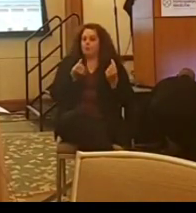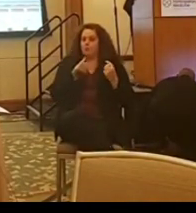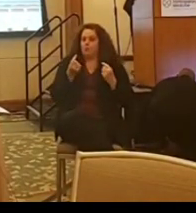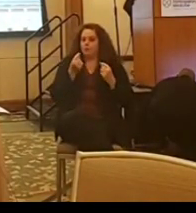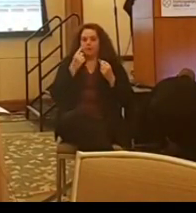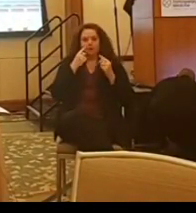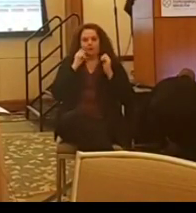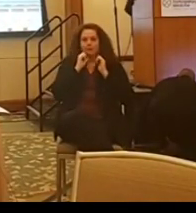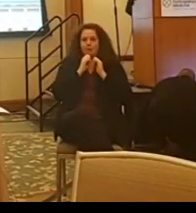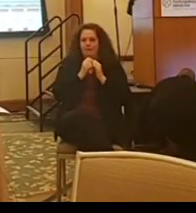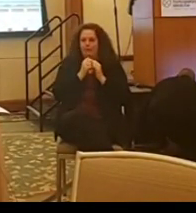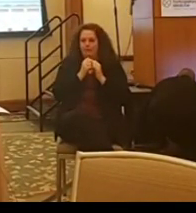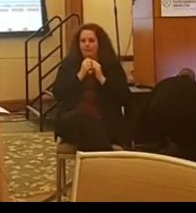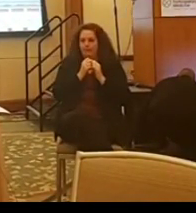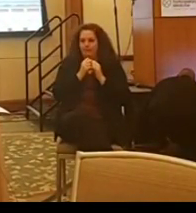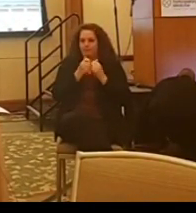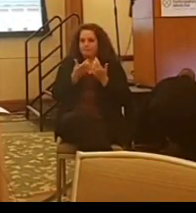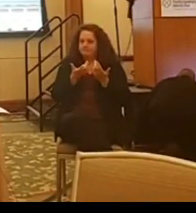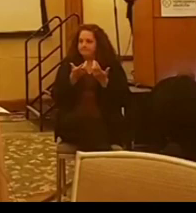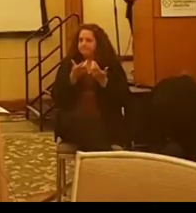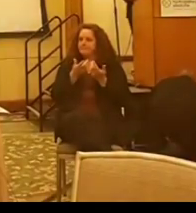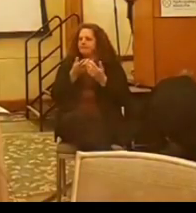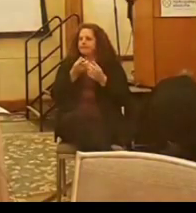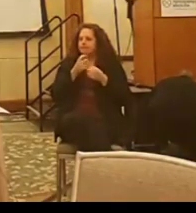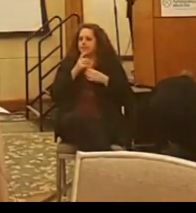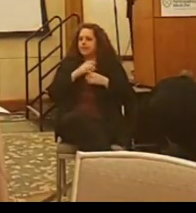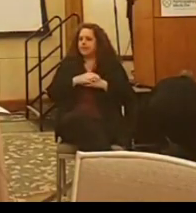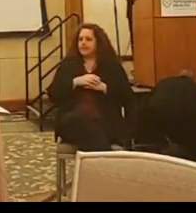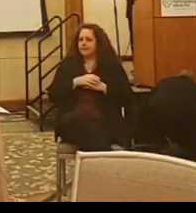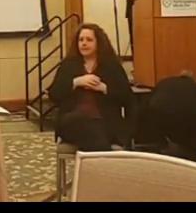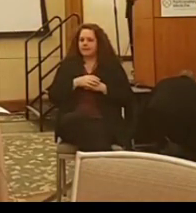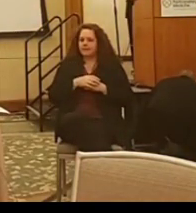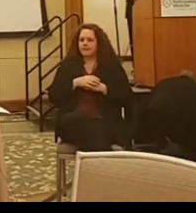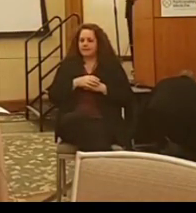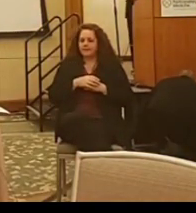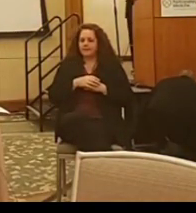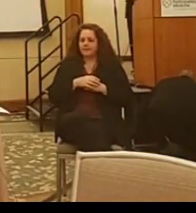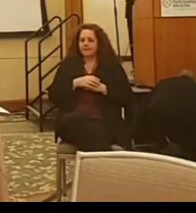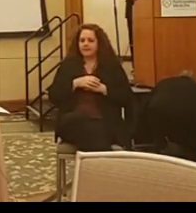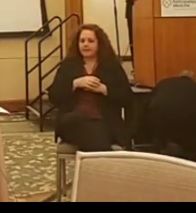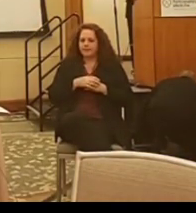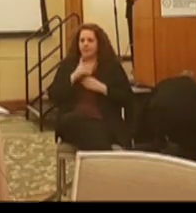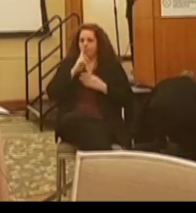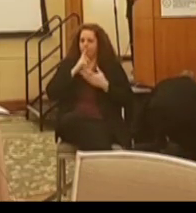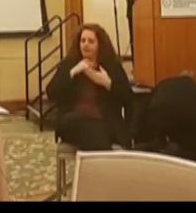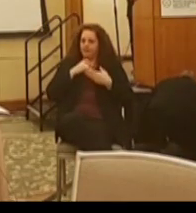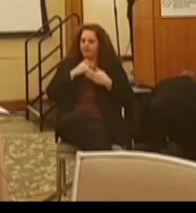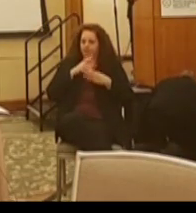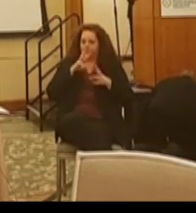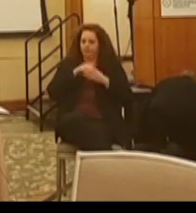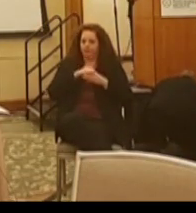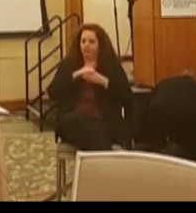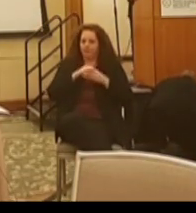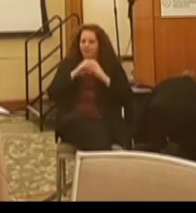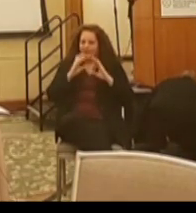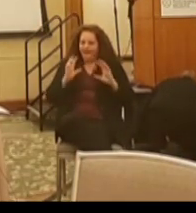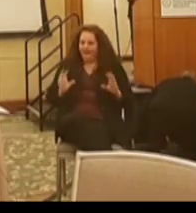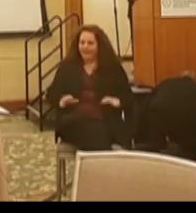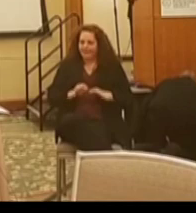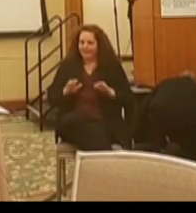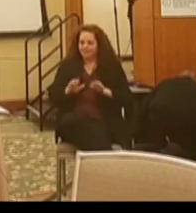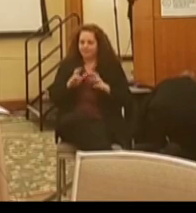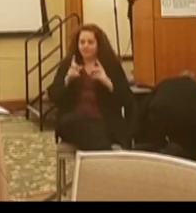together that would sort of speak to that idea of action. And so the thing that